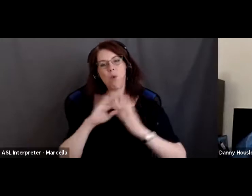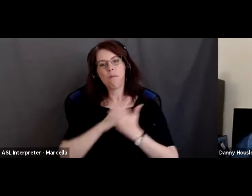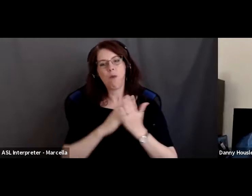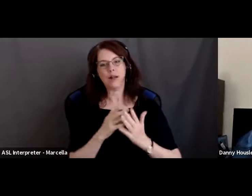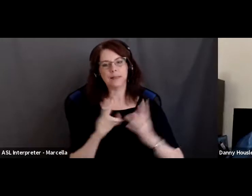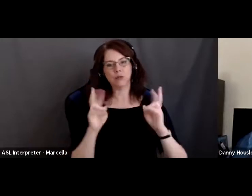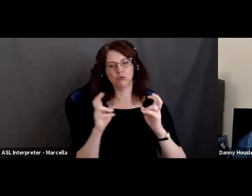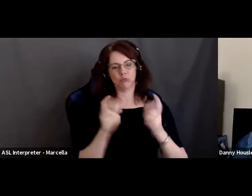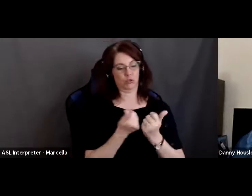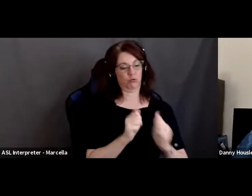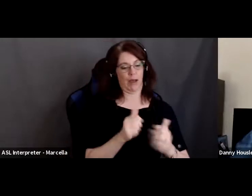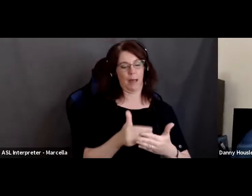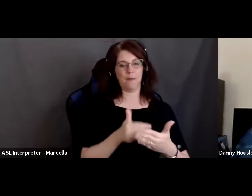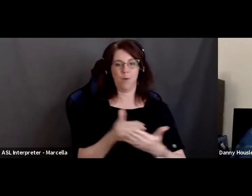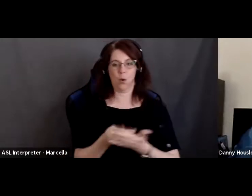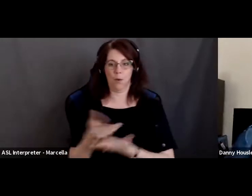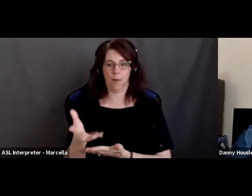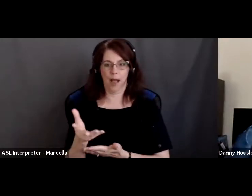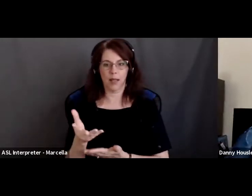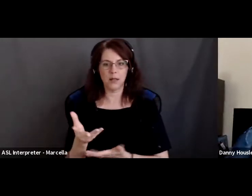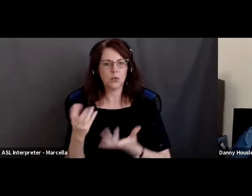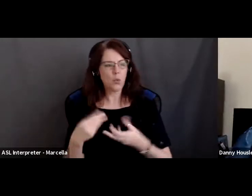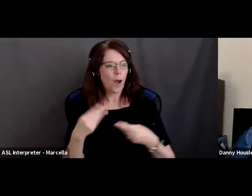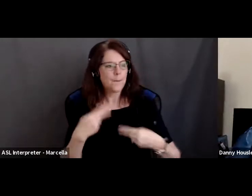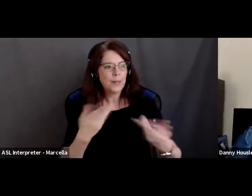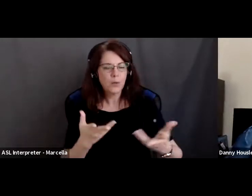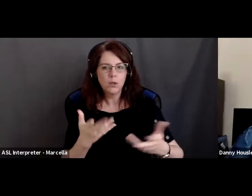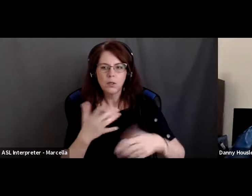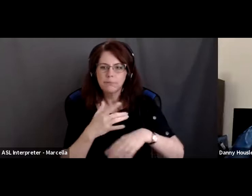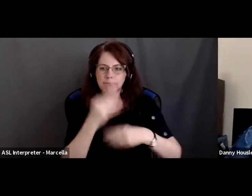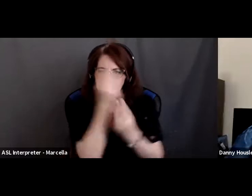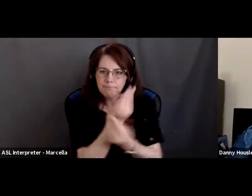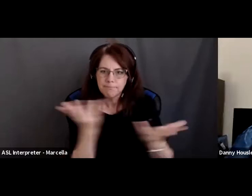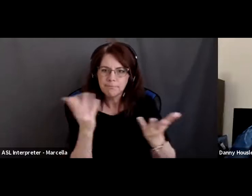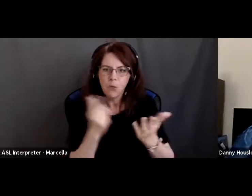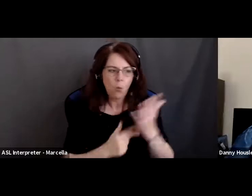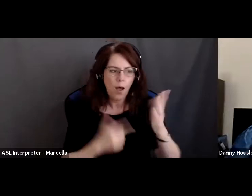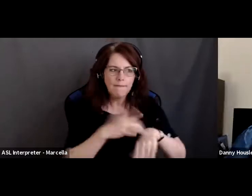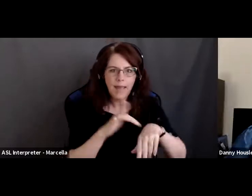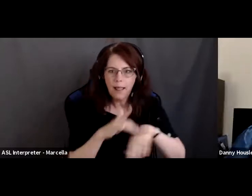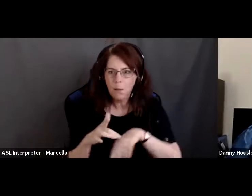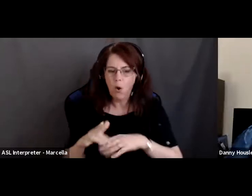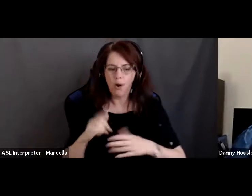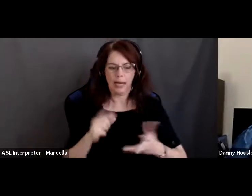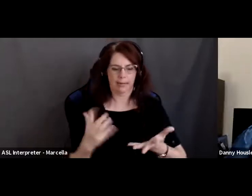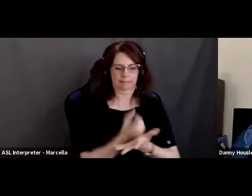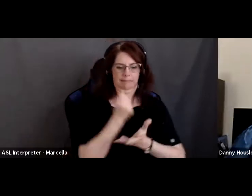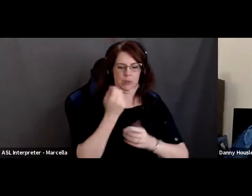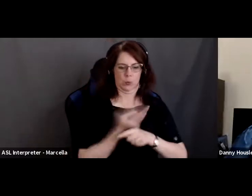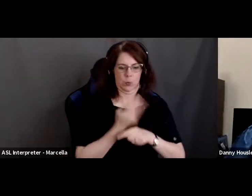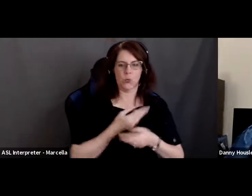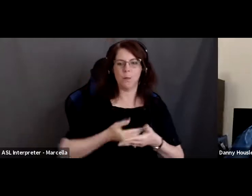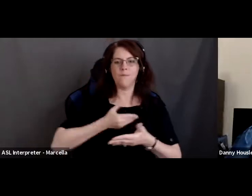that people know what options are out there and have a chance to actually get to use them. This is a device called the